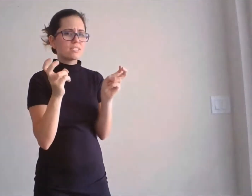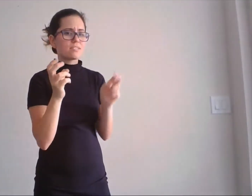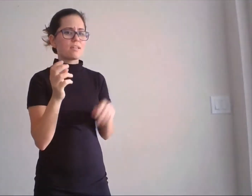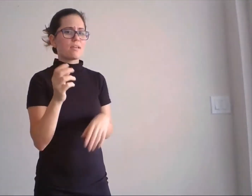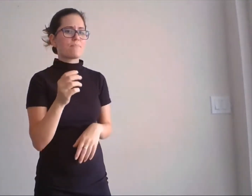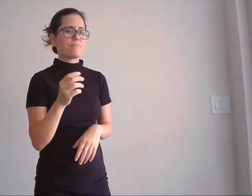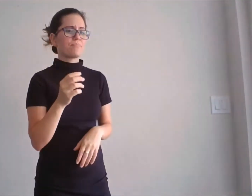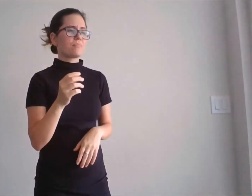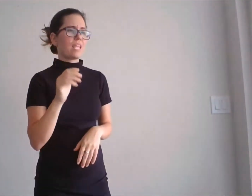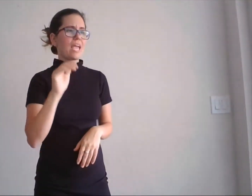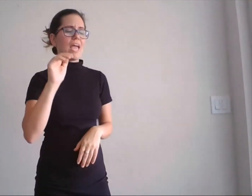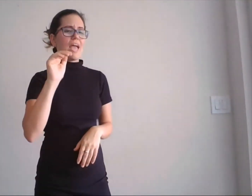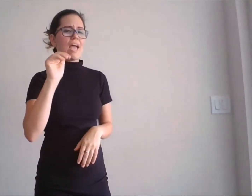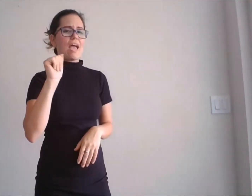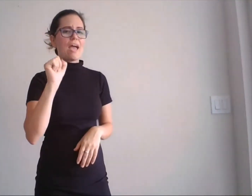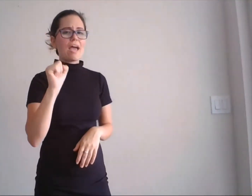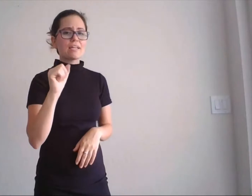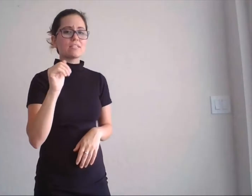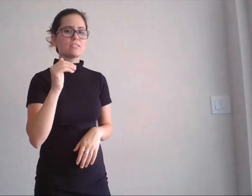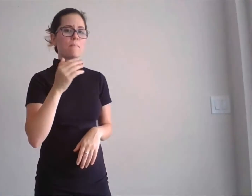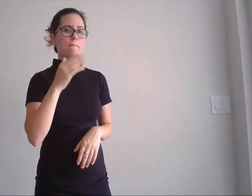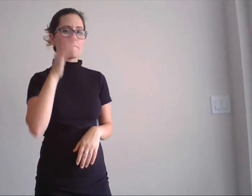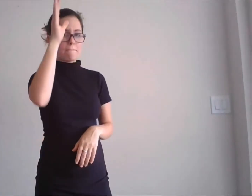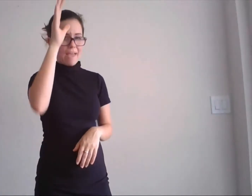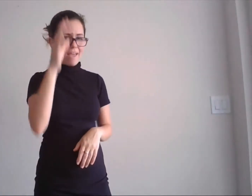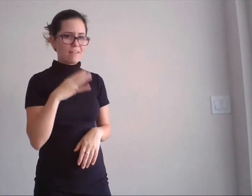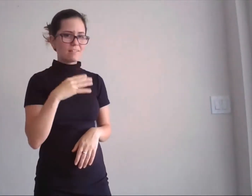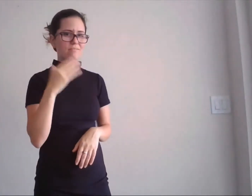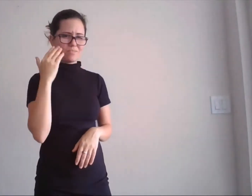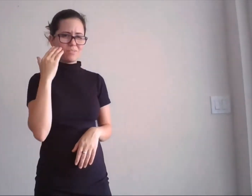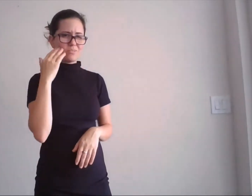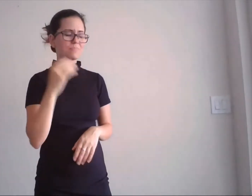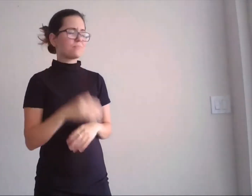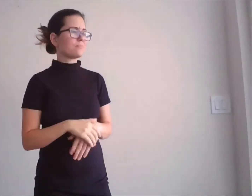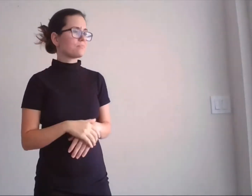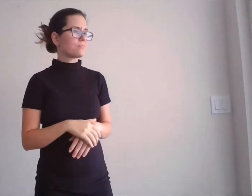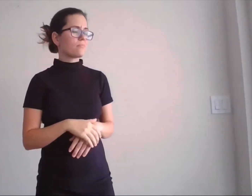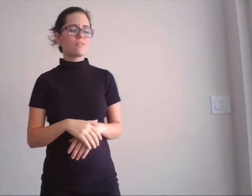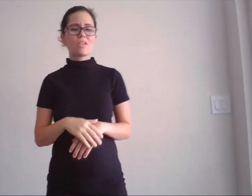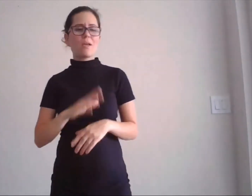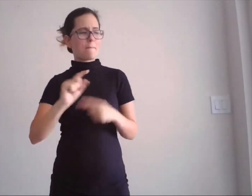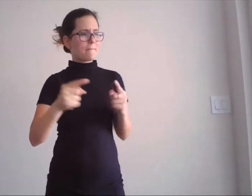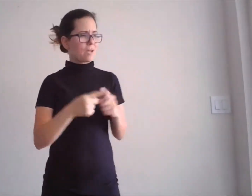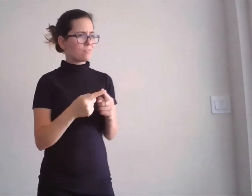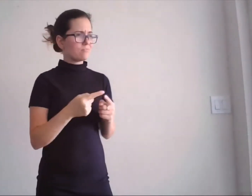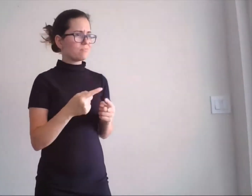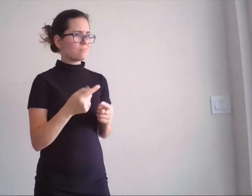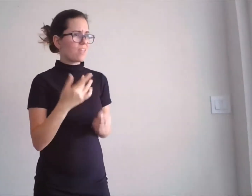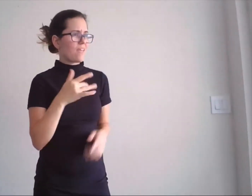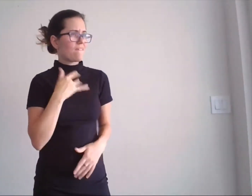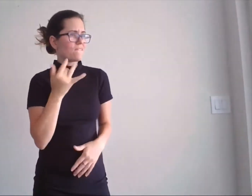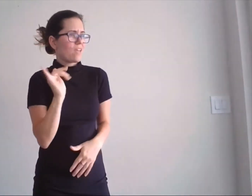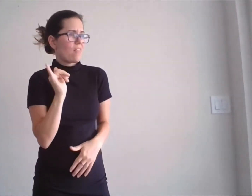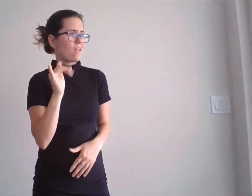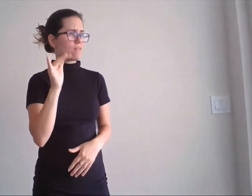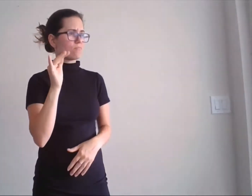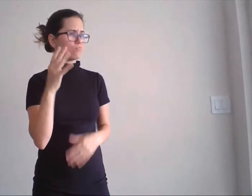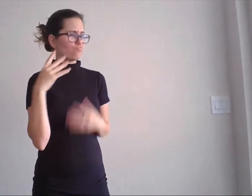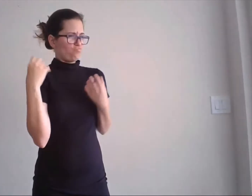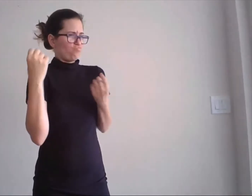I'm just saying, is this about your manhood? No, it's not about my manhood. What I'm getting at is that, and you know me, and this is largely what